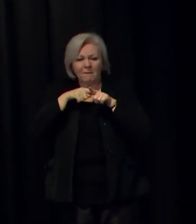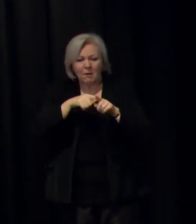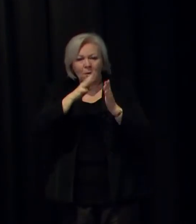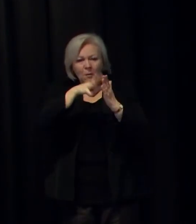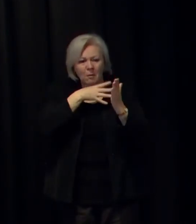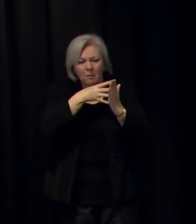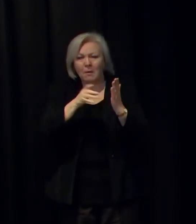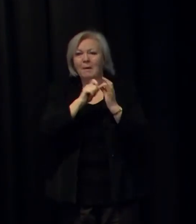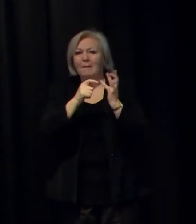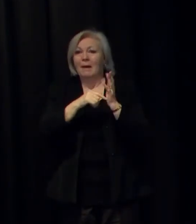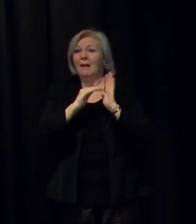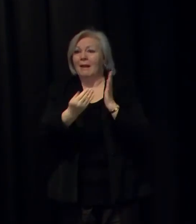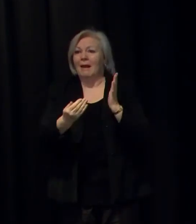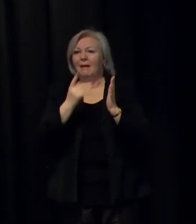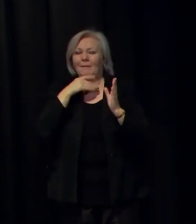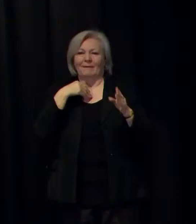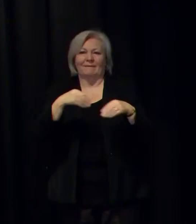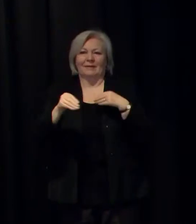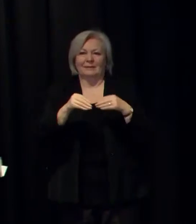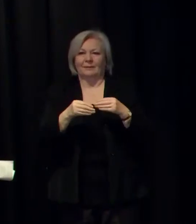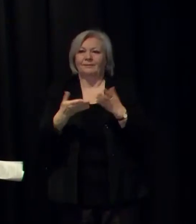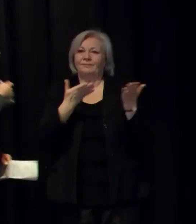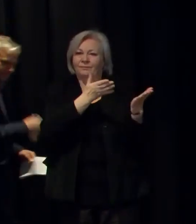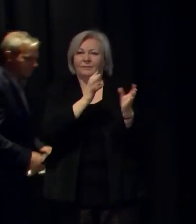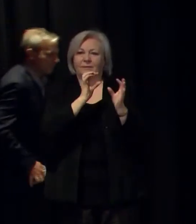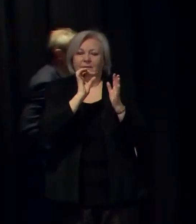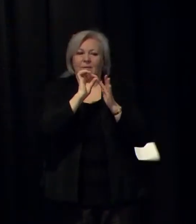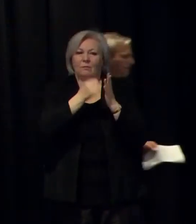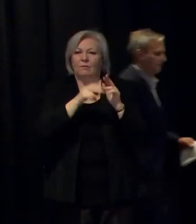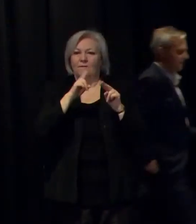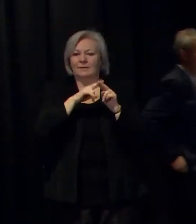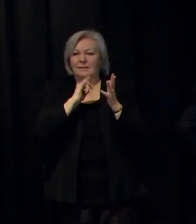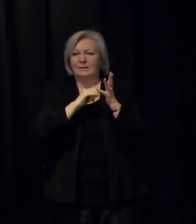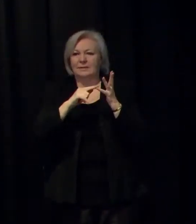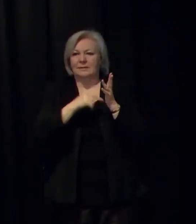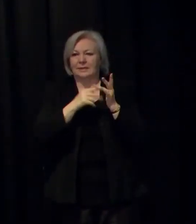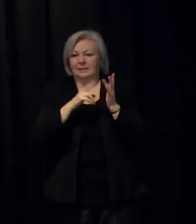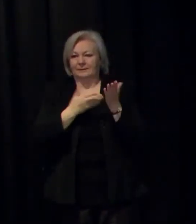have done so well. Over to you, Professor Sutton.